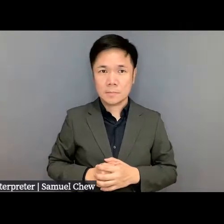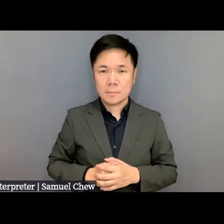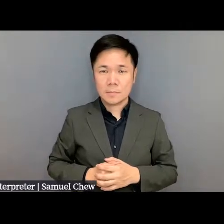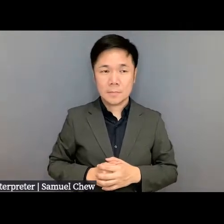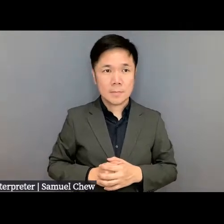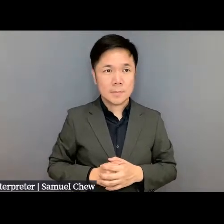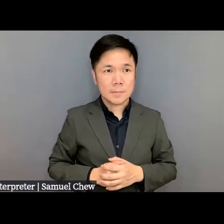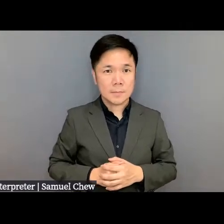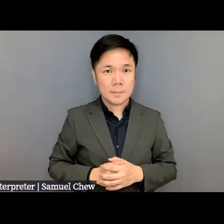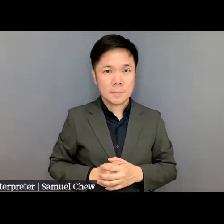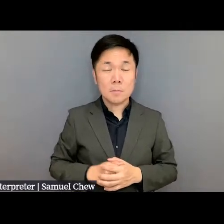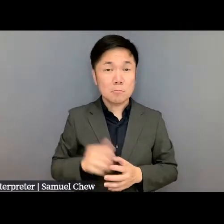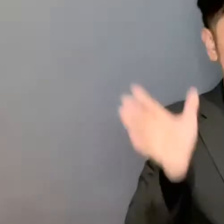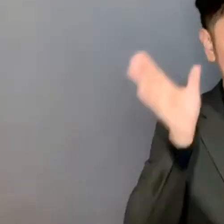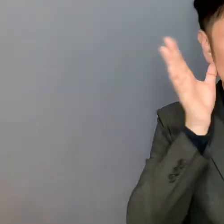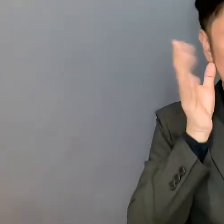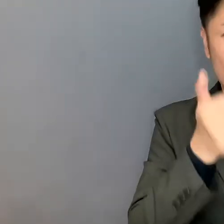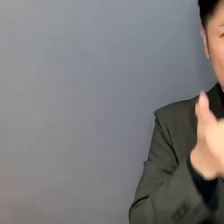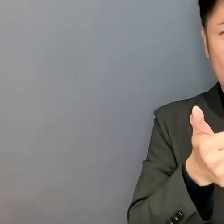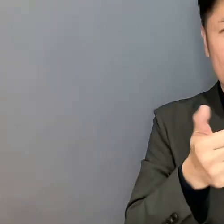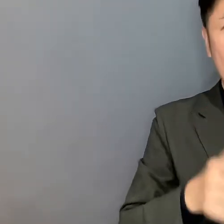We hear you.